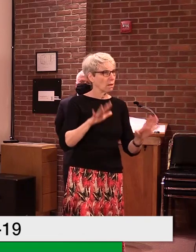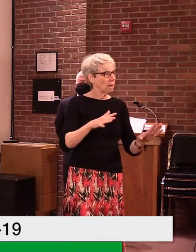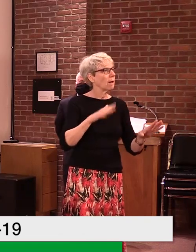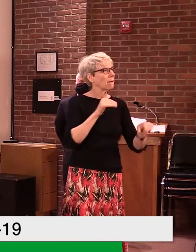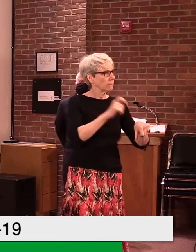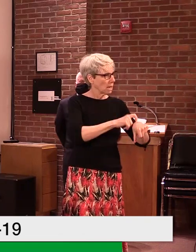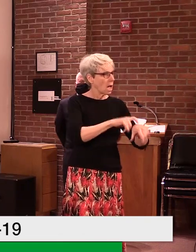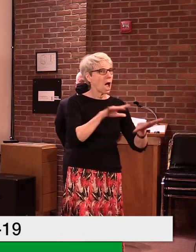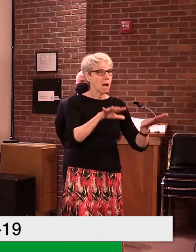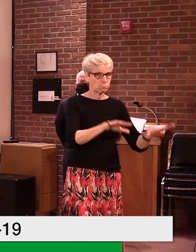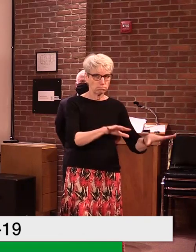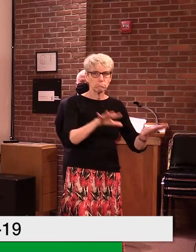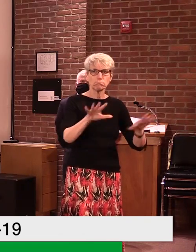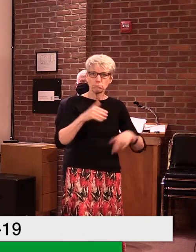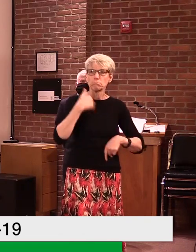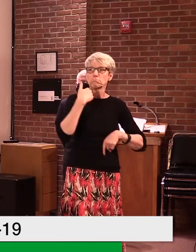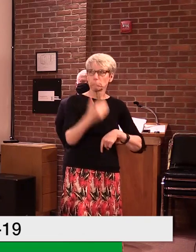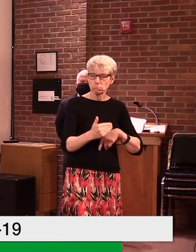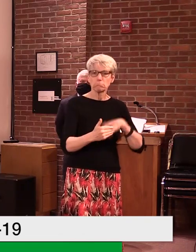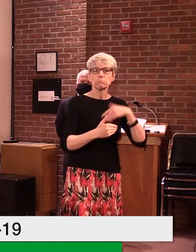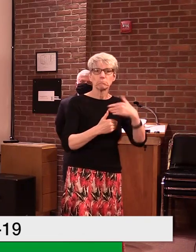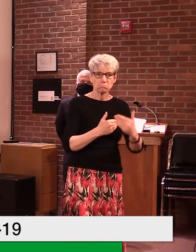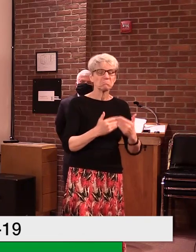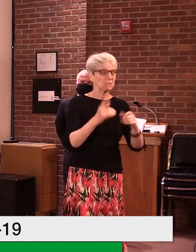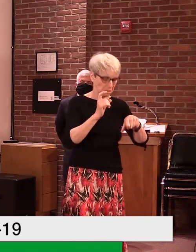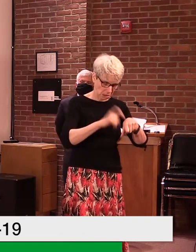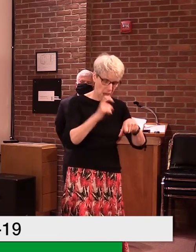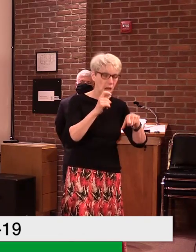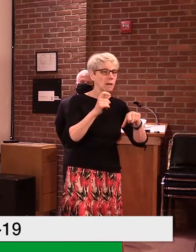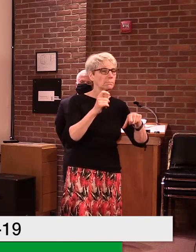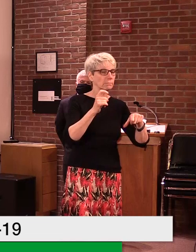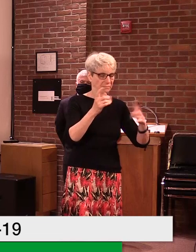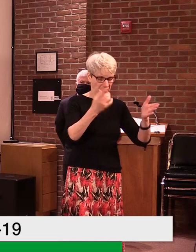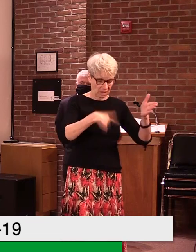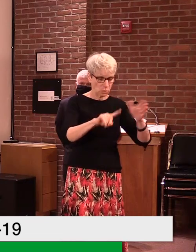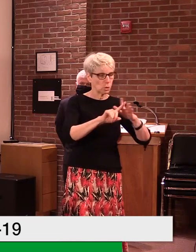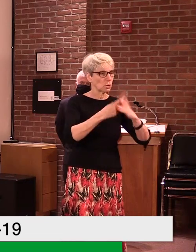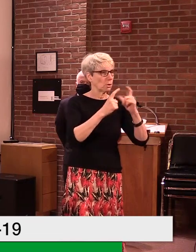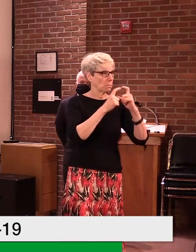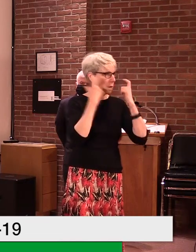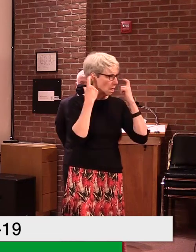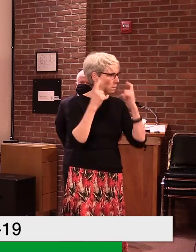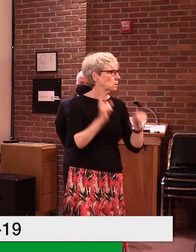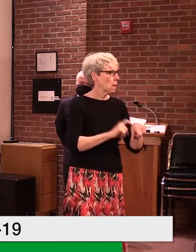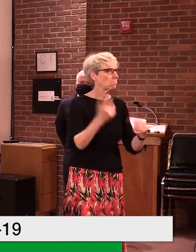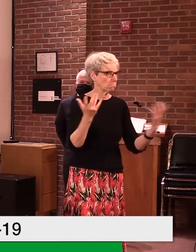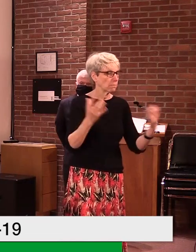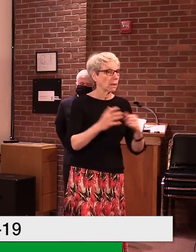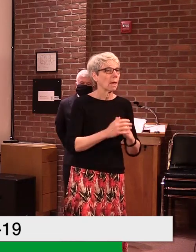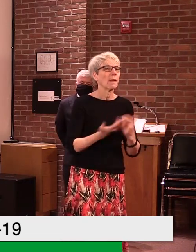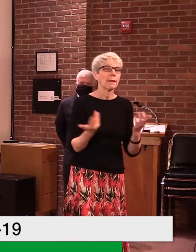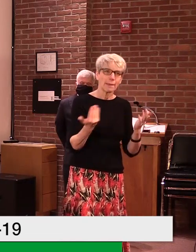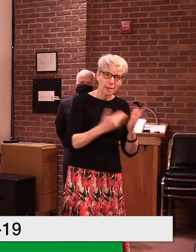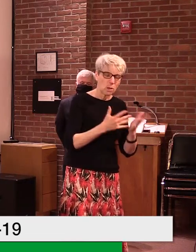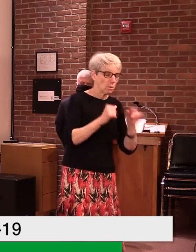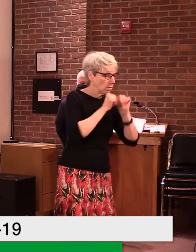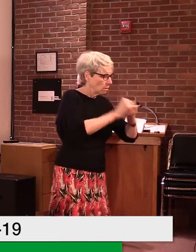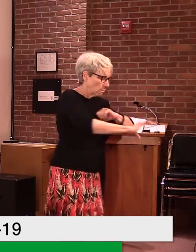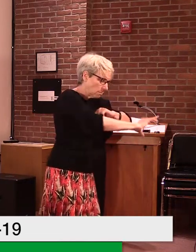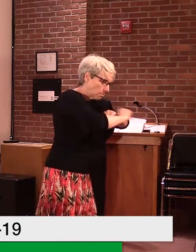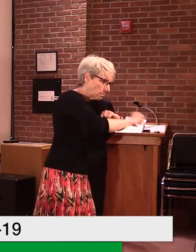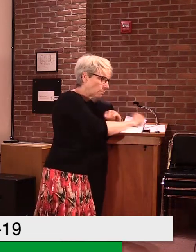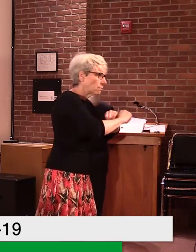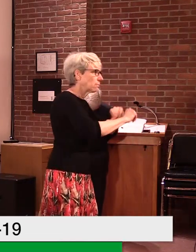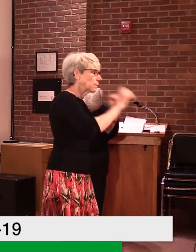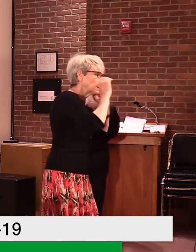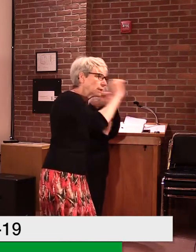I just don't see that this is in that vein. And again, we'll continue with our education program,